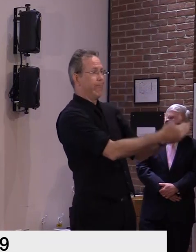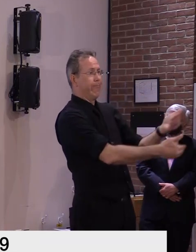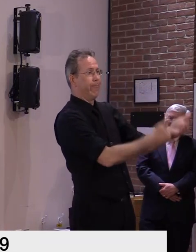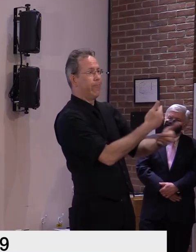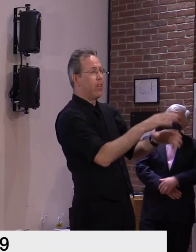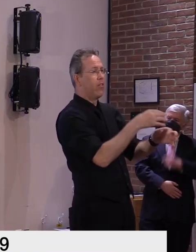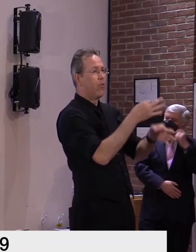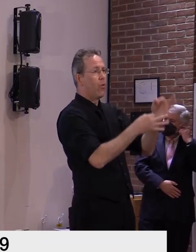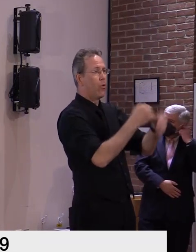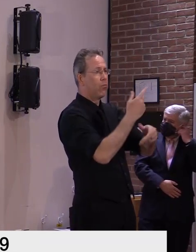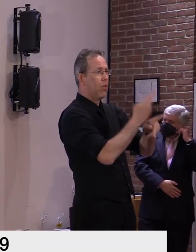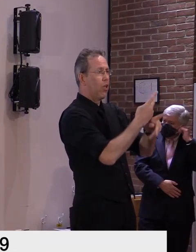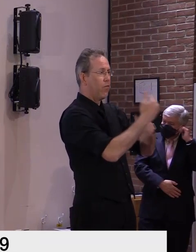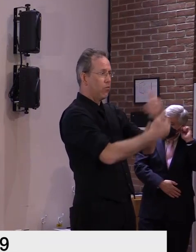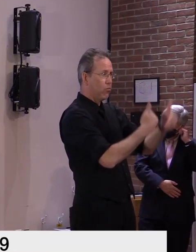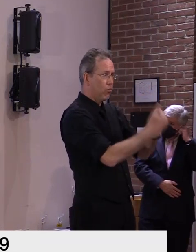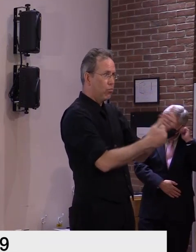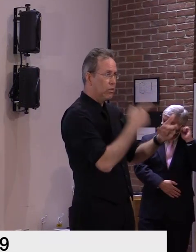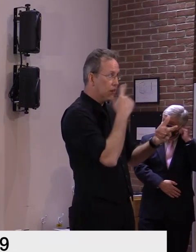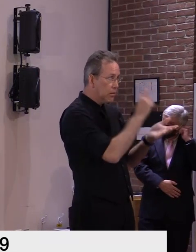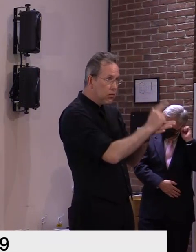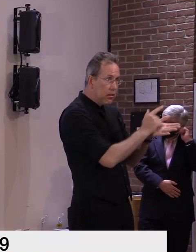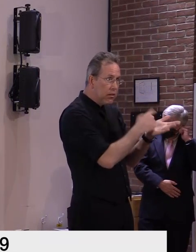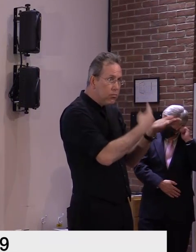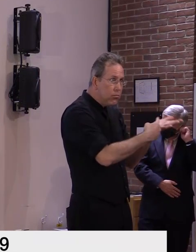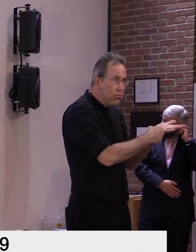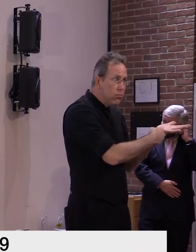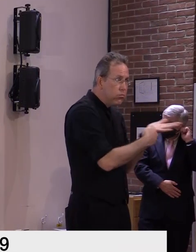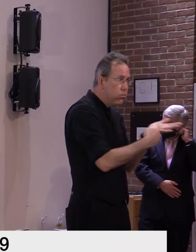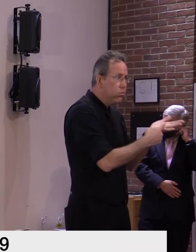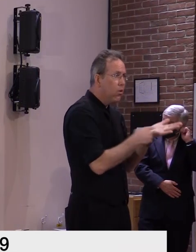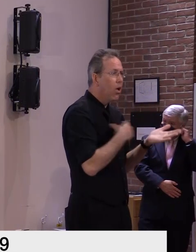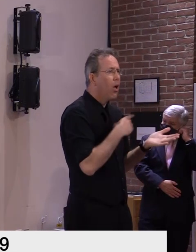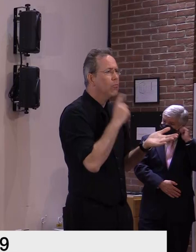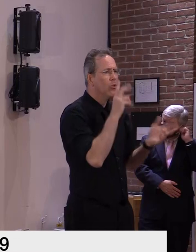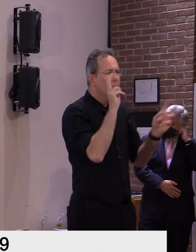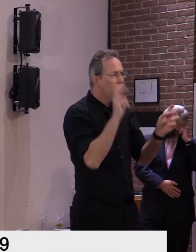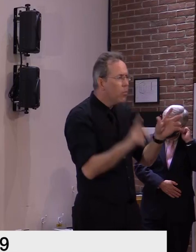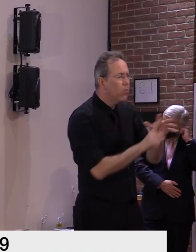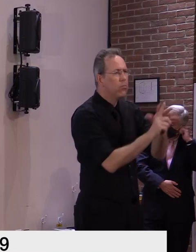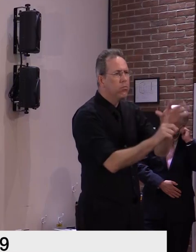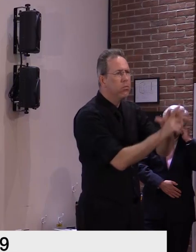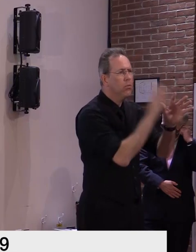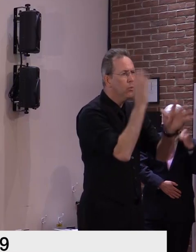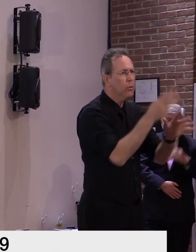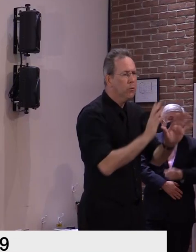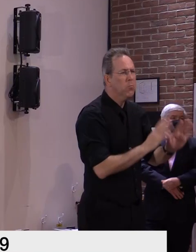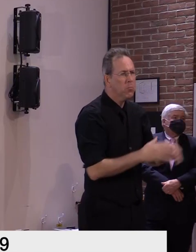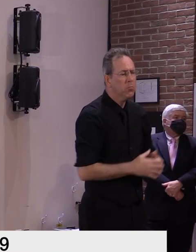that, and I'm sure this will be a topic of debate in the legislature as well.